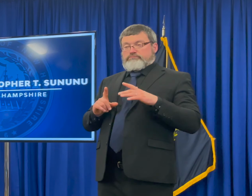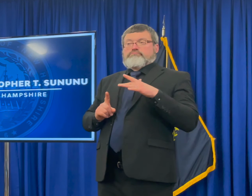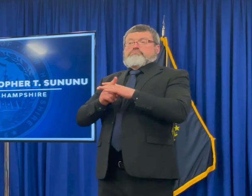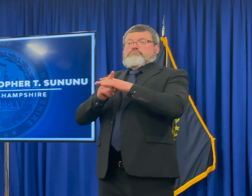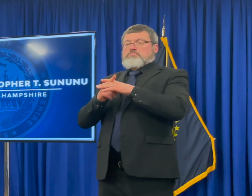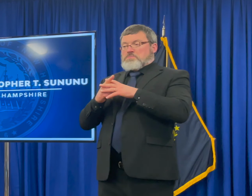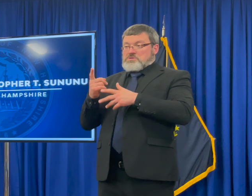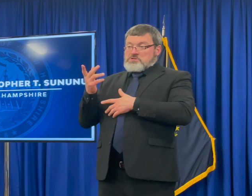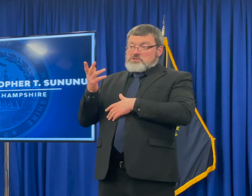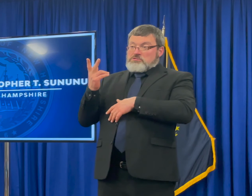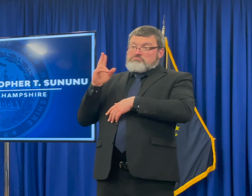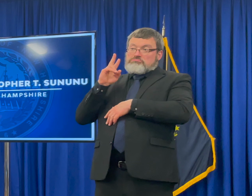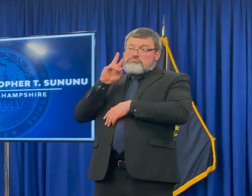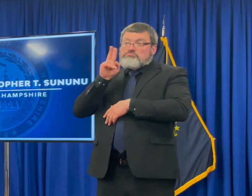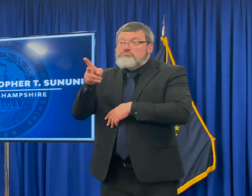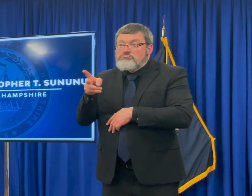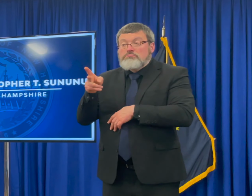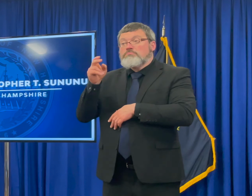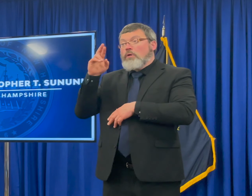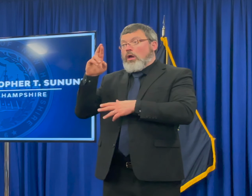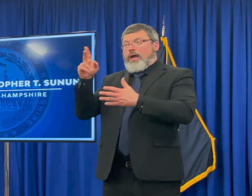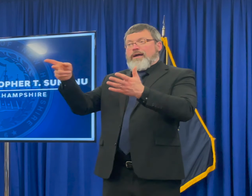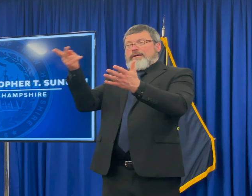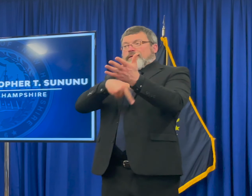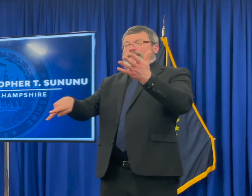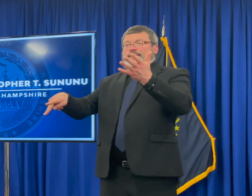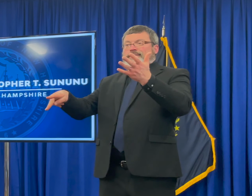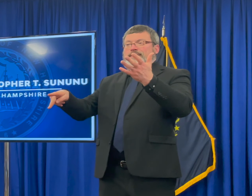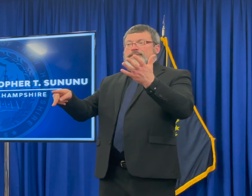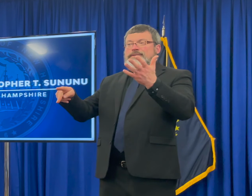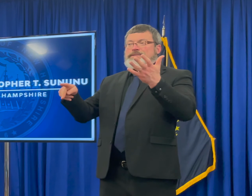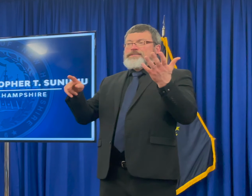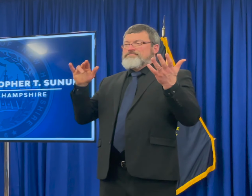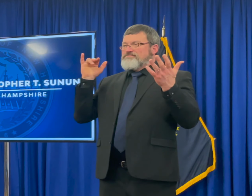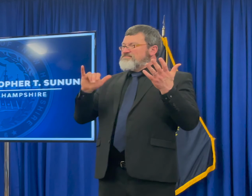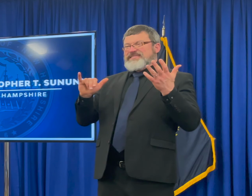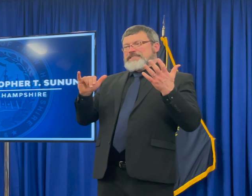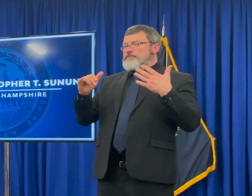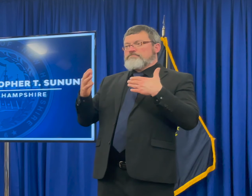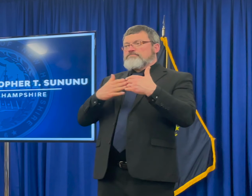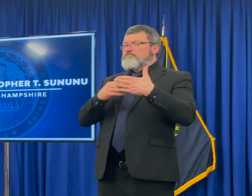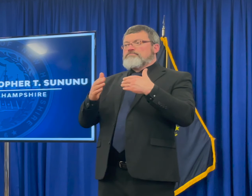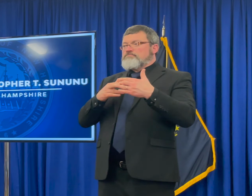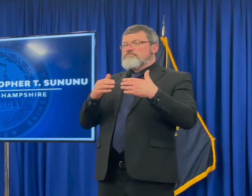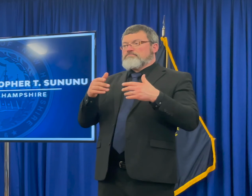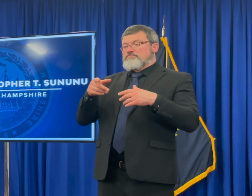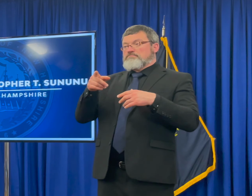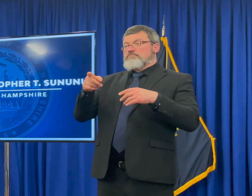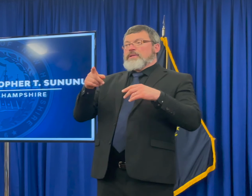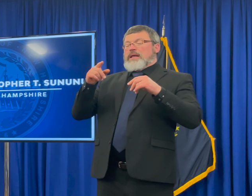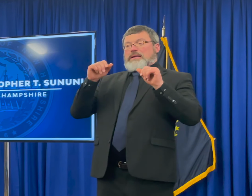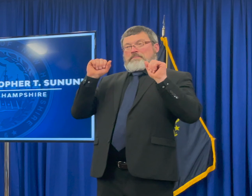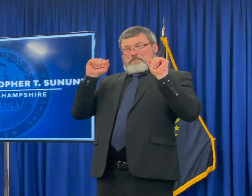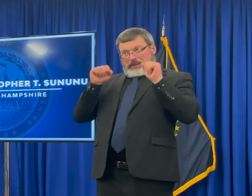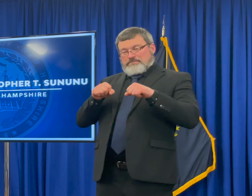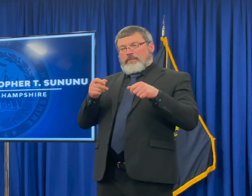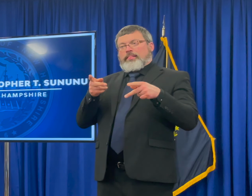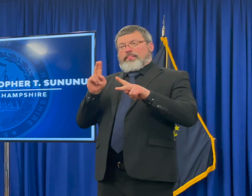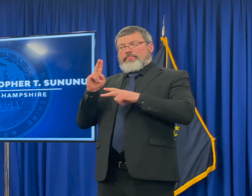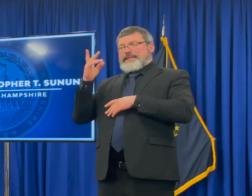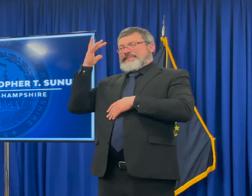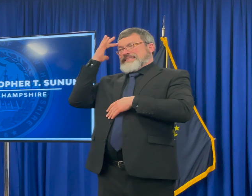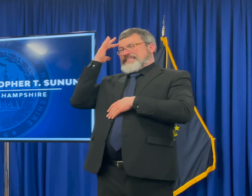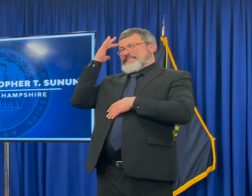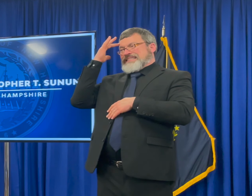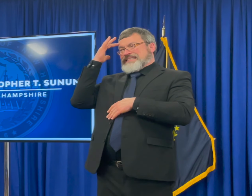this 14-day quarantine. Nothing has changed with that. There's still the possibility that somebody who's exposed to the virus can develop COVID-19 within 2 to 14